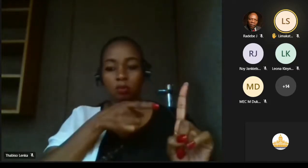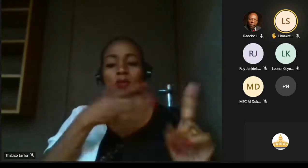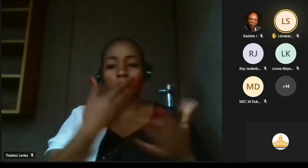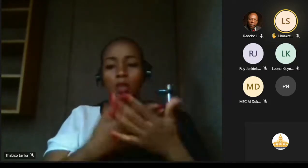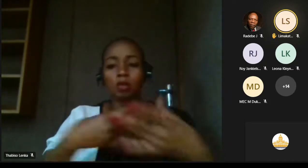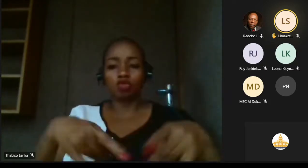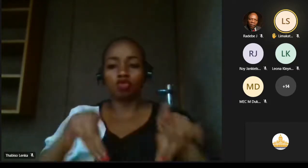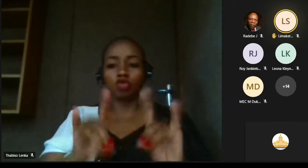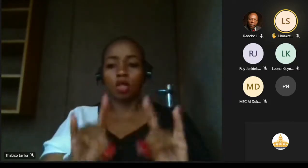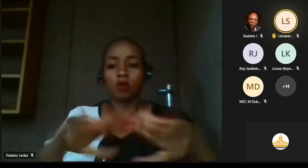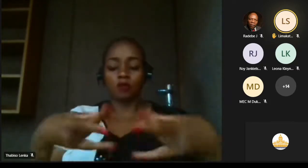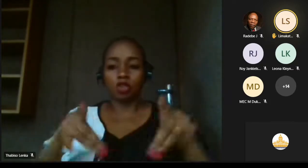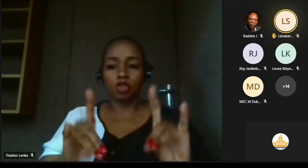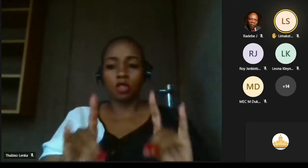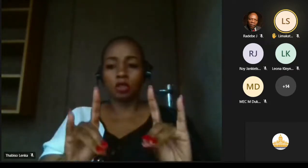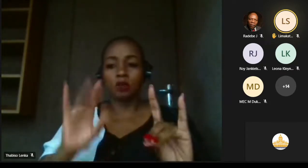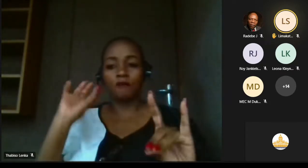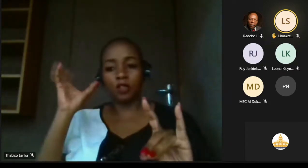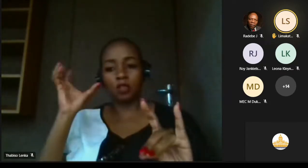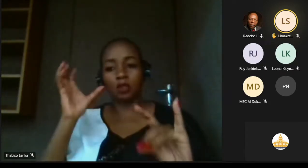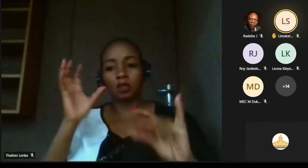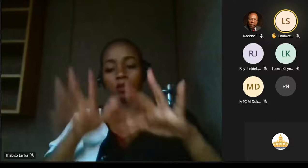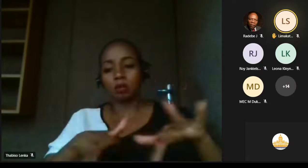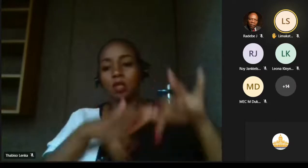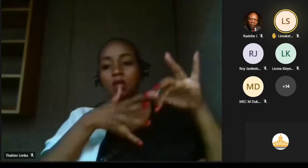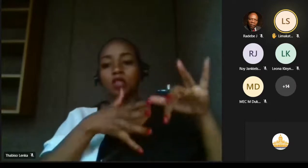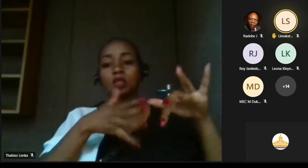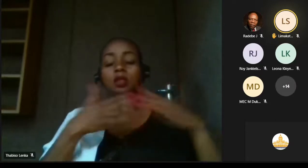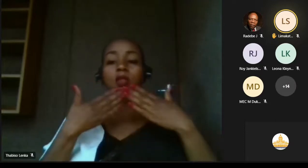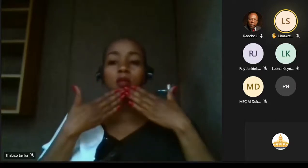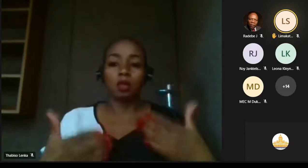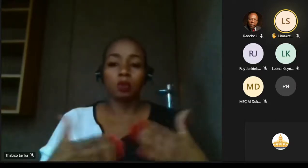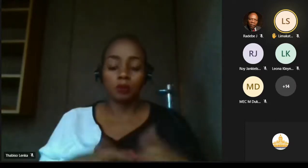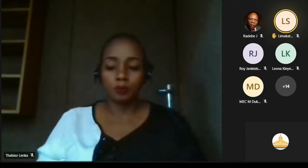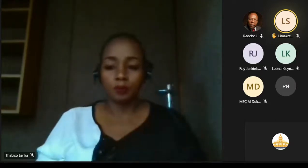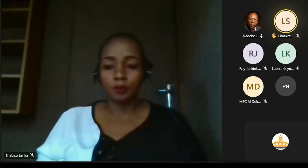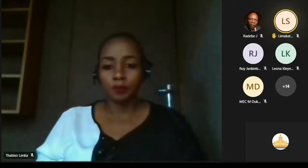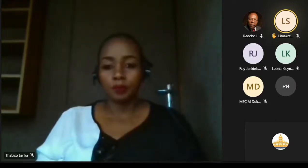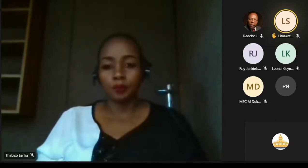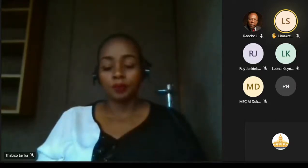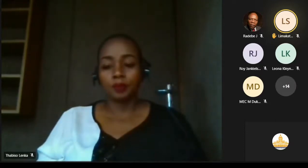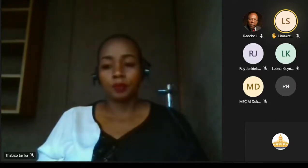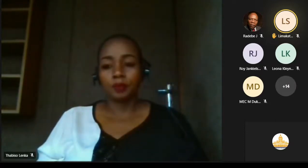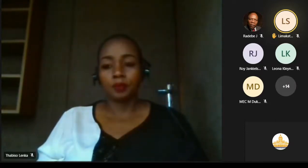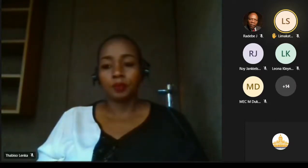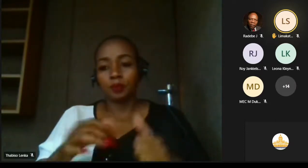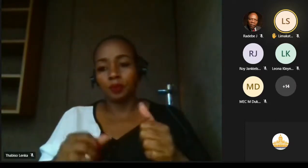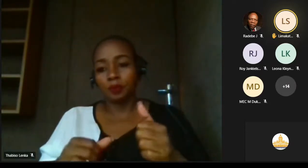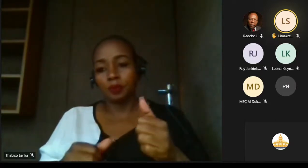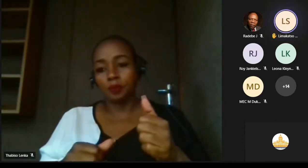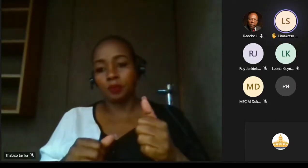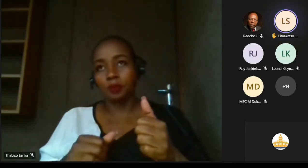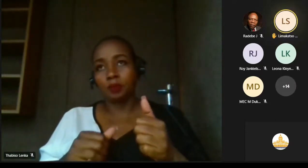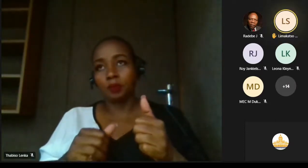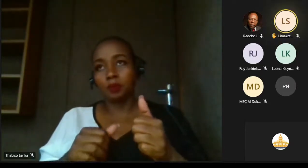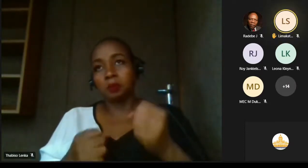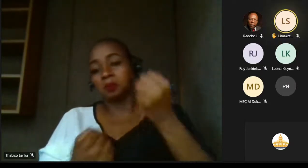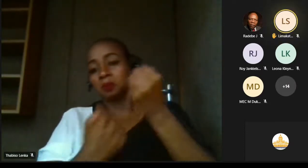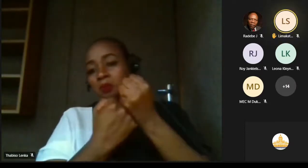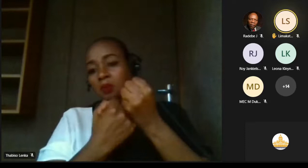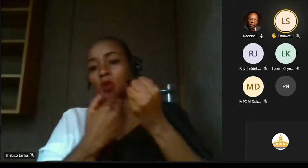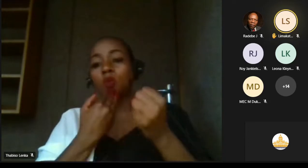of Chairs of the Free State Provincial Legislature. Thank you. Any seconder to the nominated